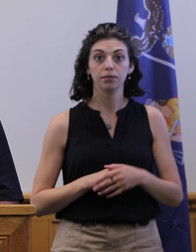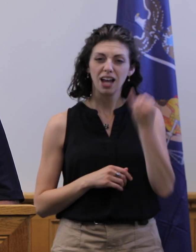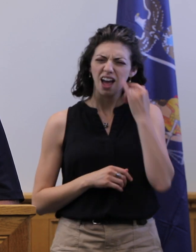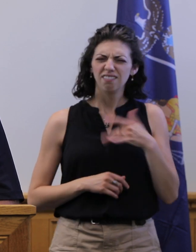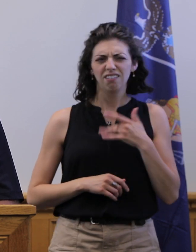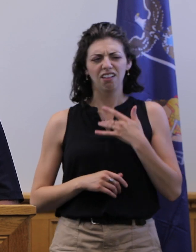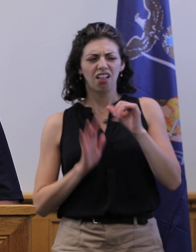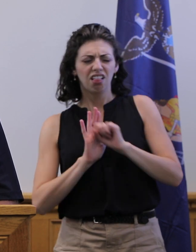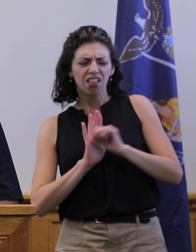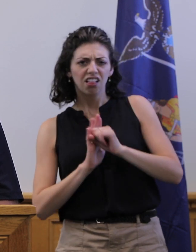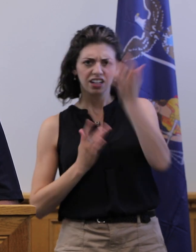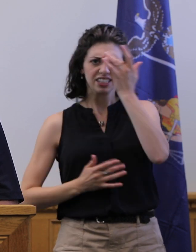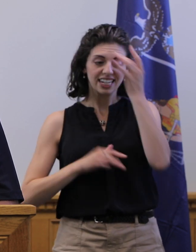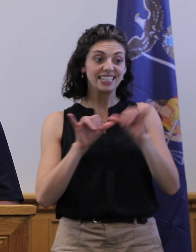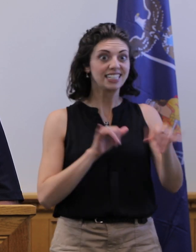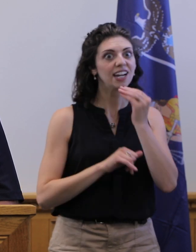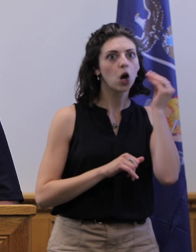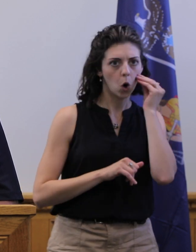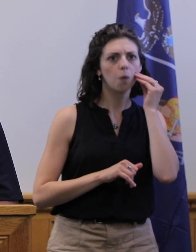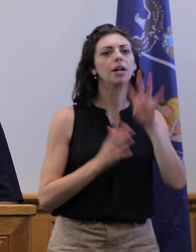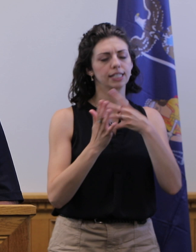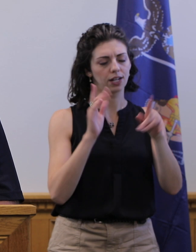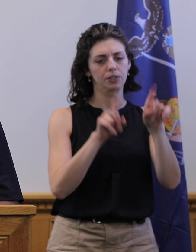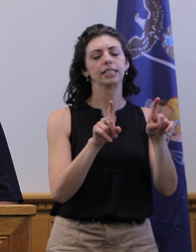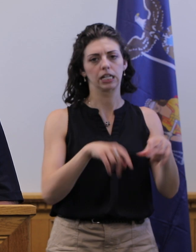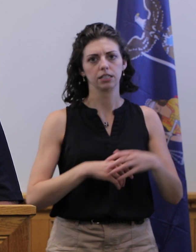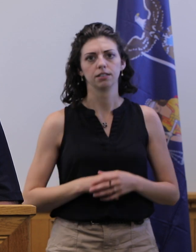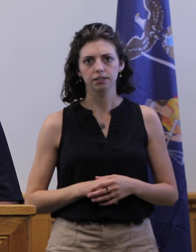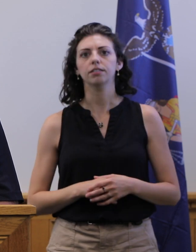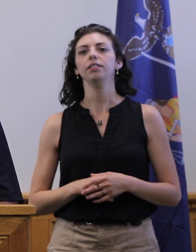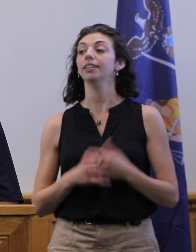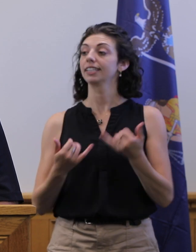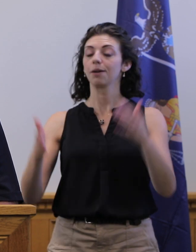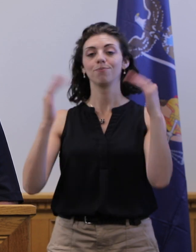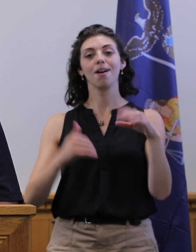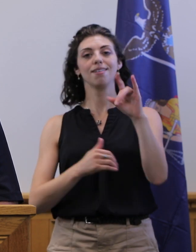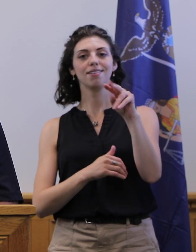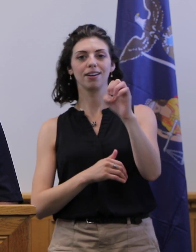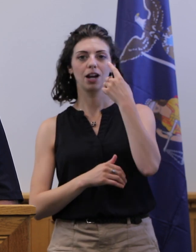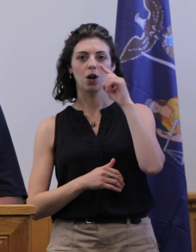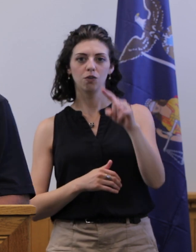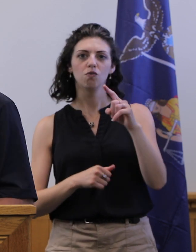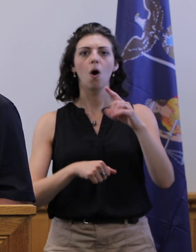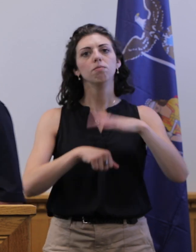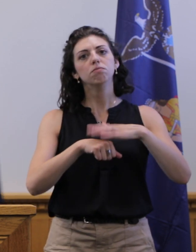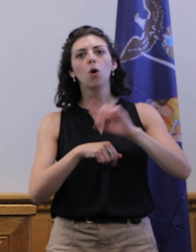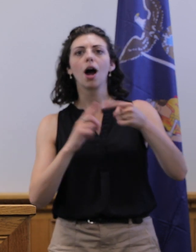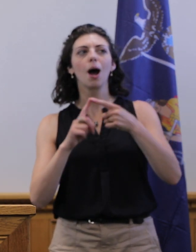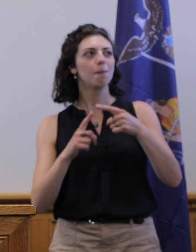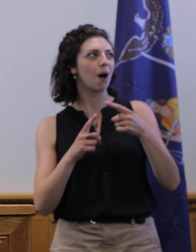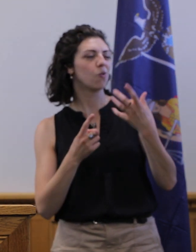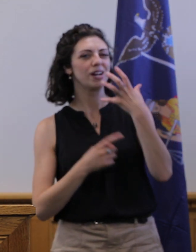tested. And now Diane will provide tips for staying cool in the heat wave and update us on COVID-19 testing results. Diane?